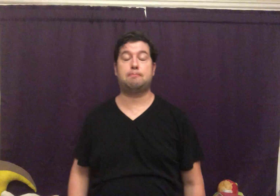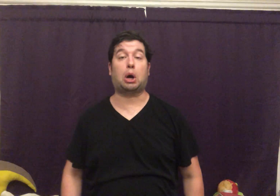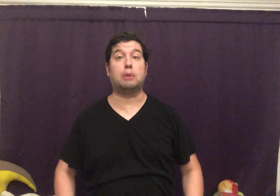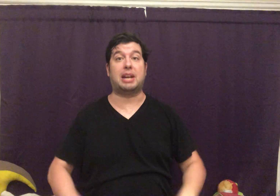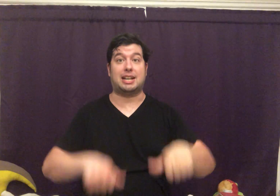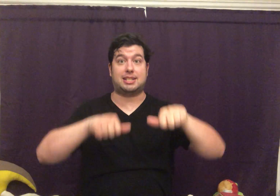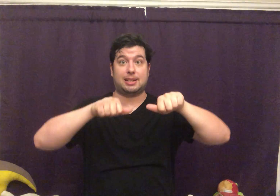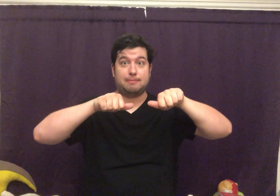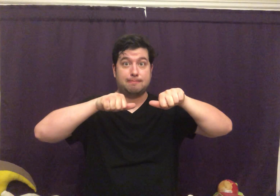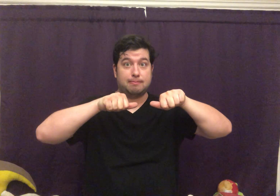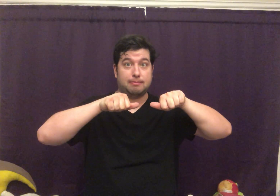Permanent.